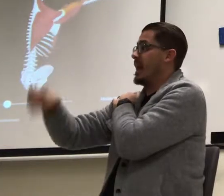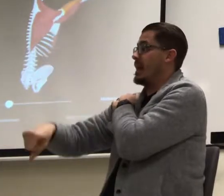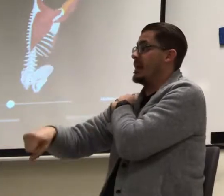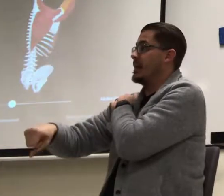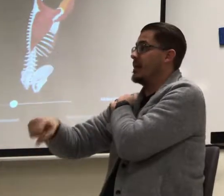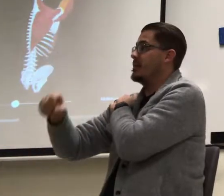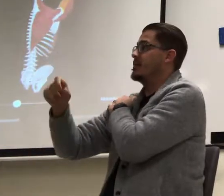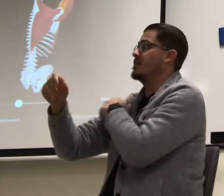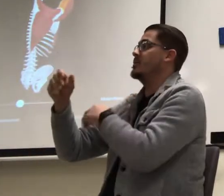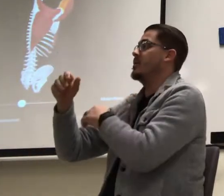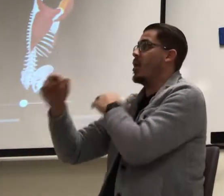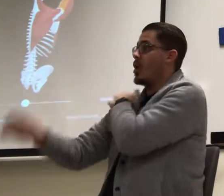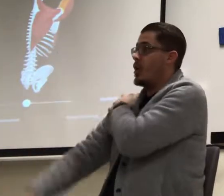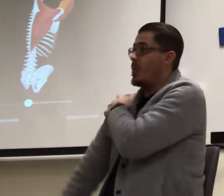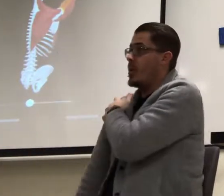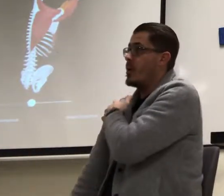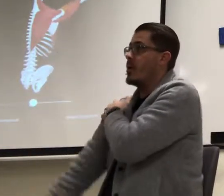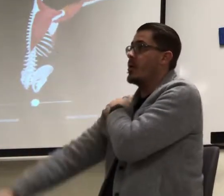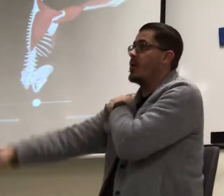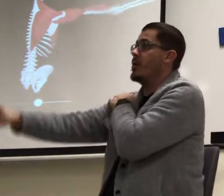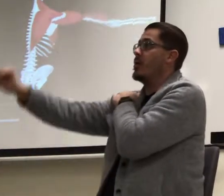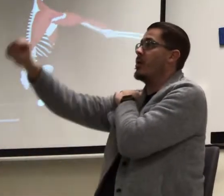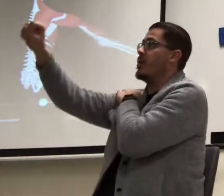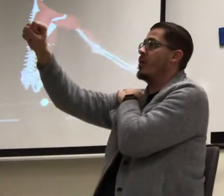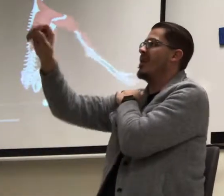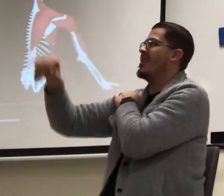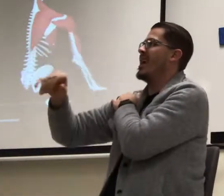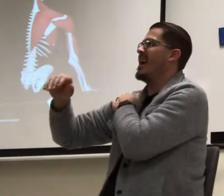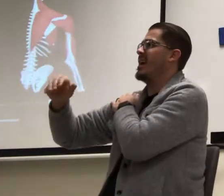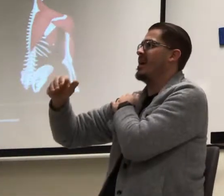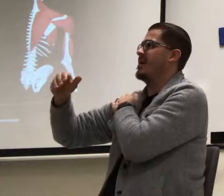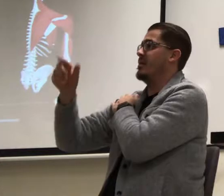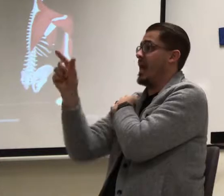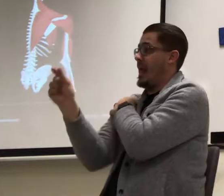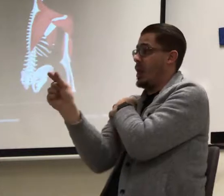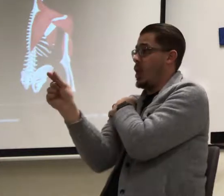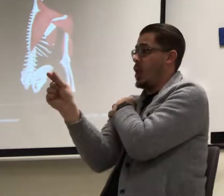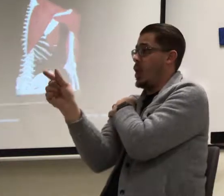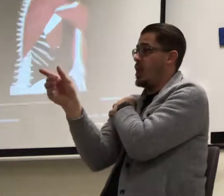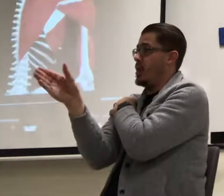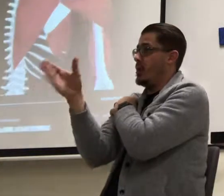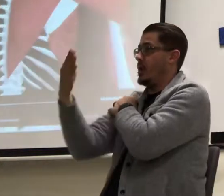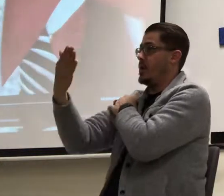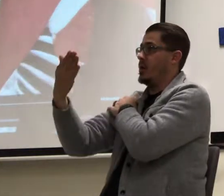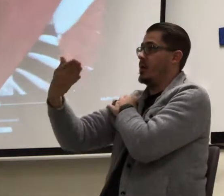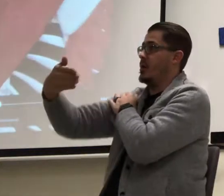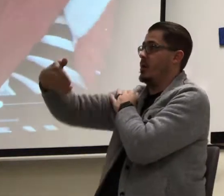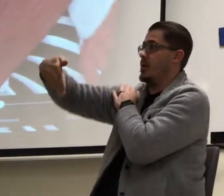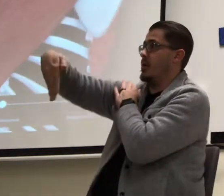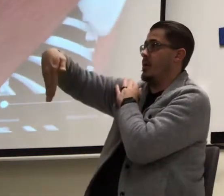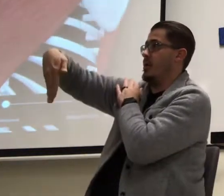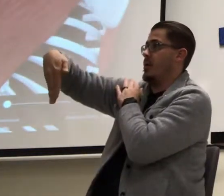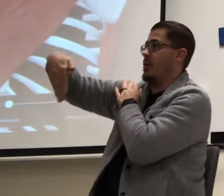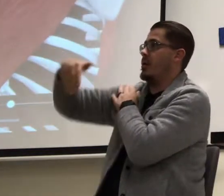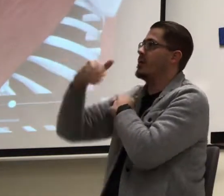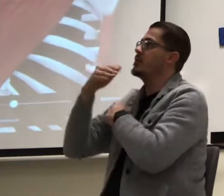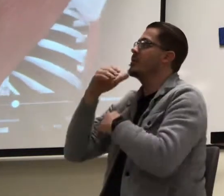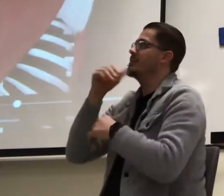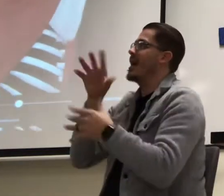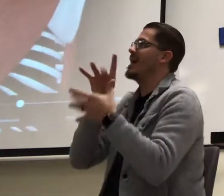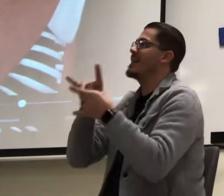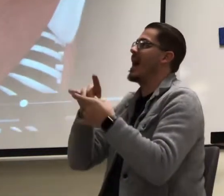extends, as it abducts, the inferior angle actually can move out. because it's not attached to the other shoulder